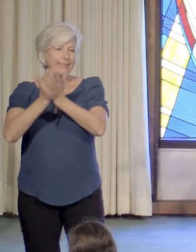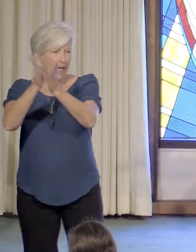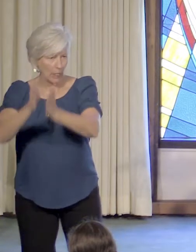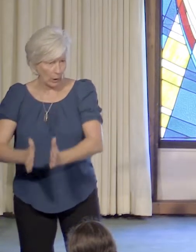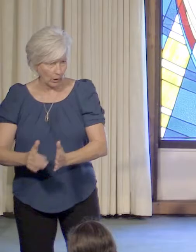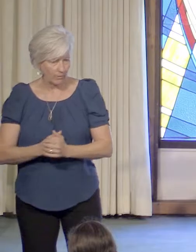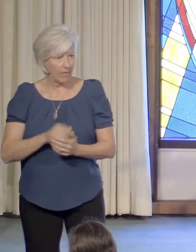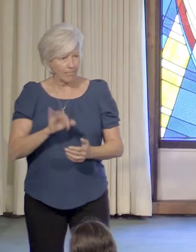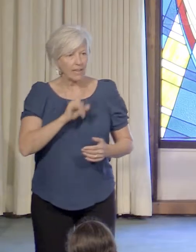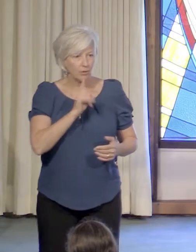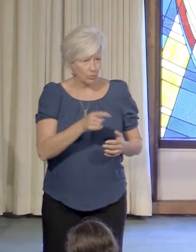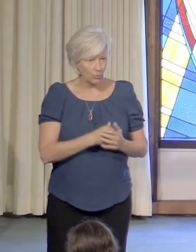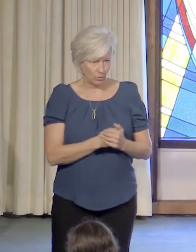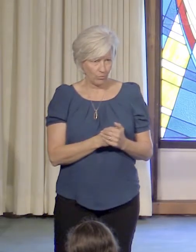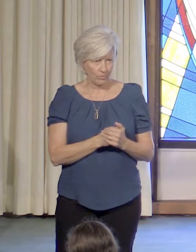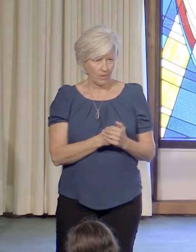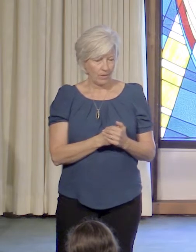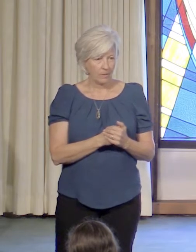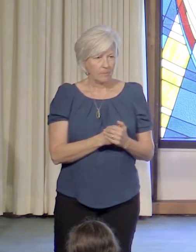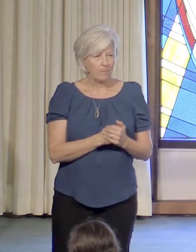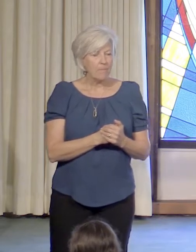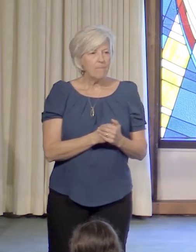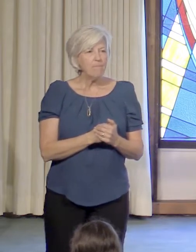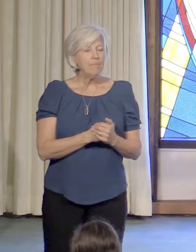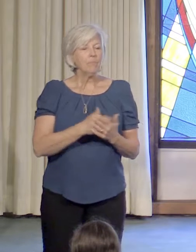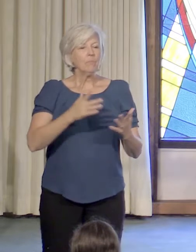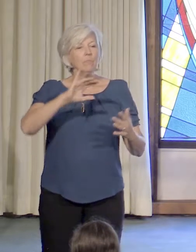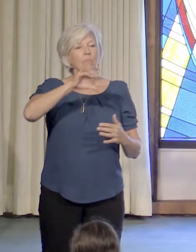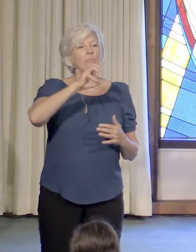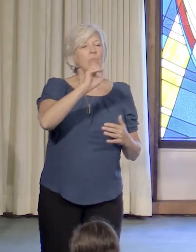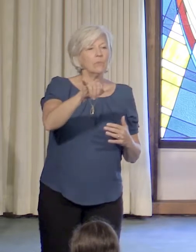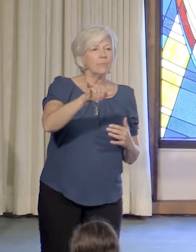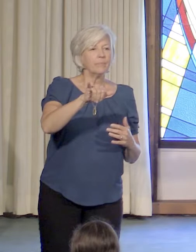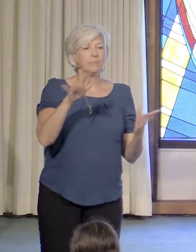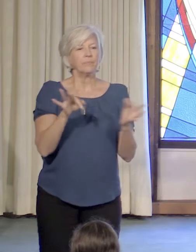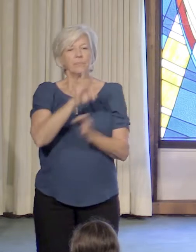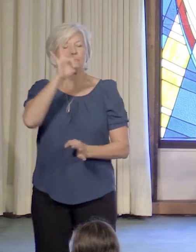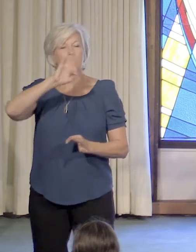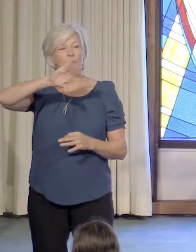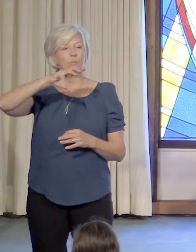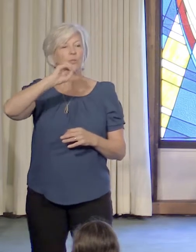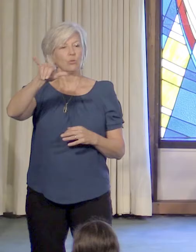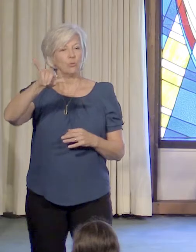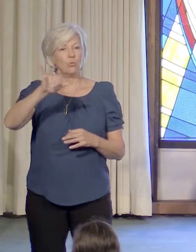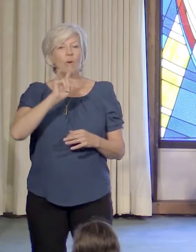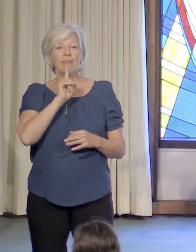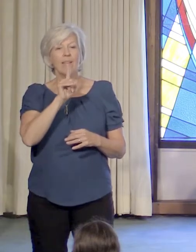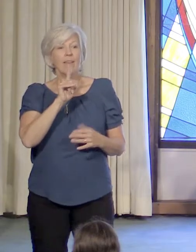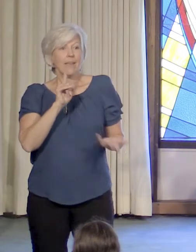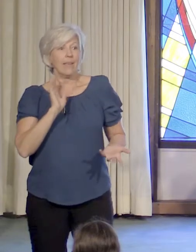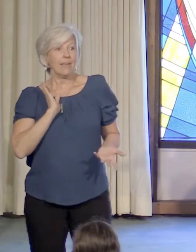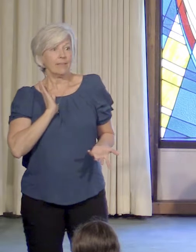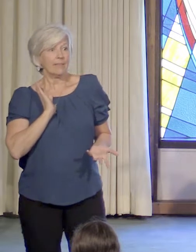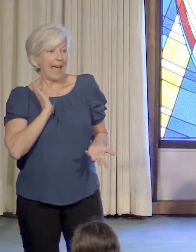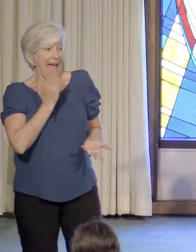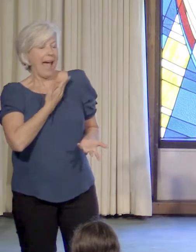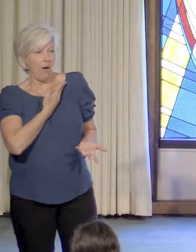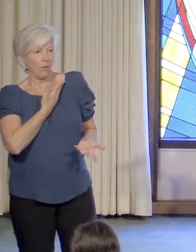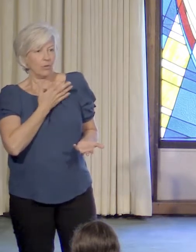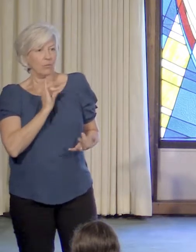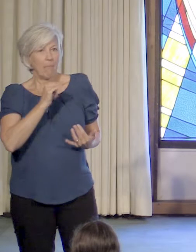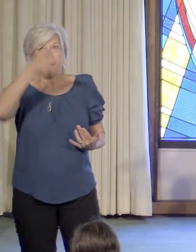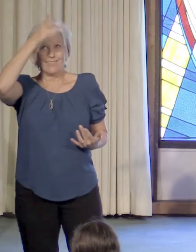its way where others fall by the wayside. Joy, spiritual joy, is ours by divine right and buoys